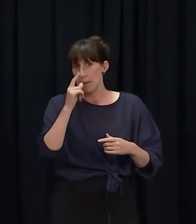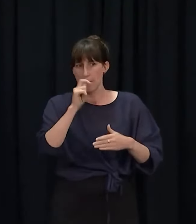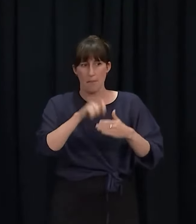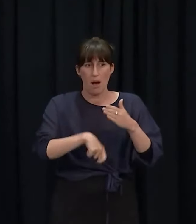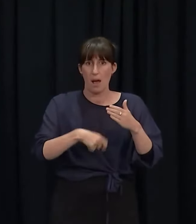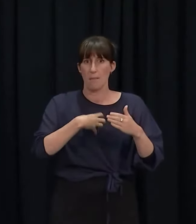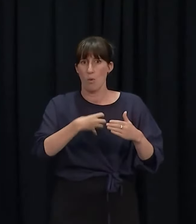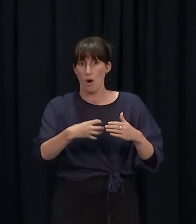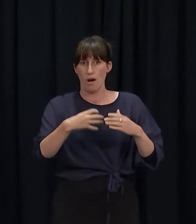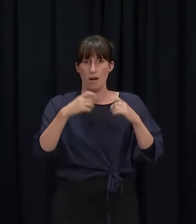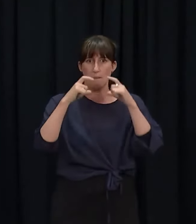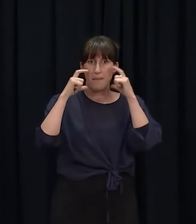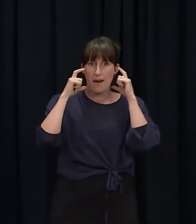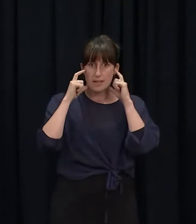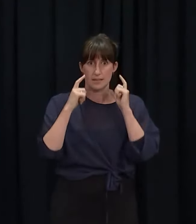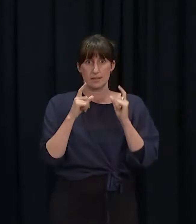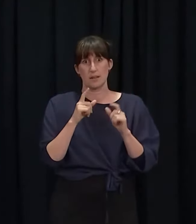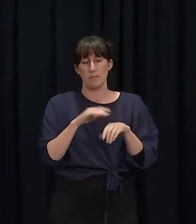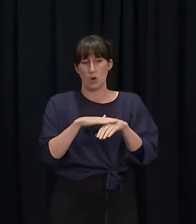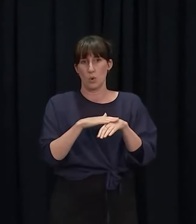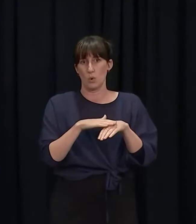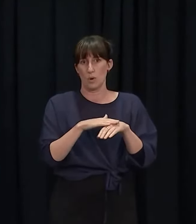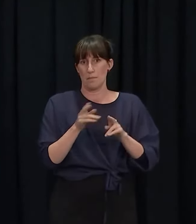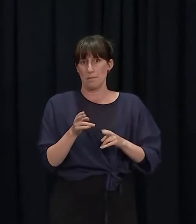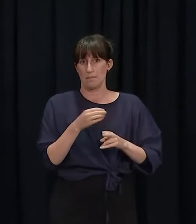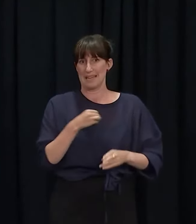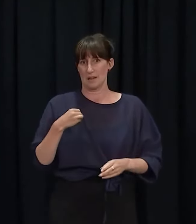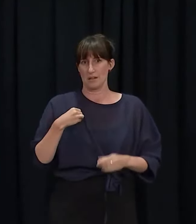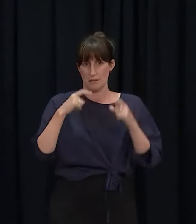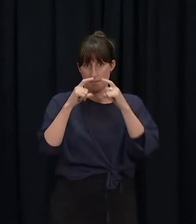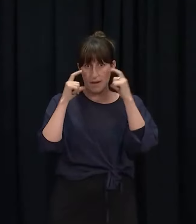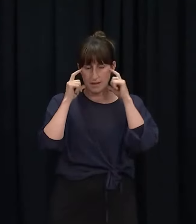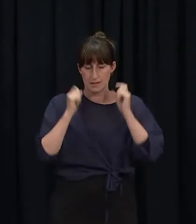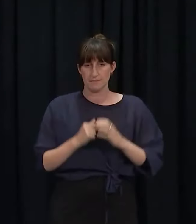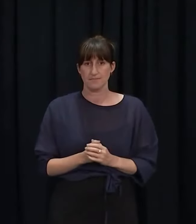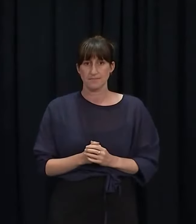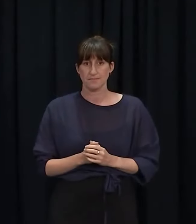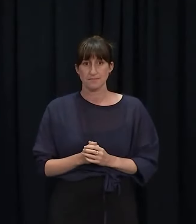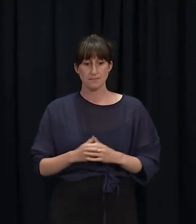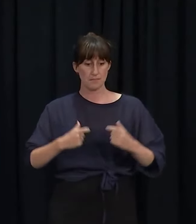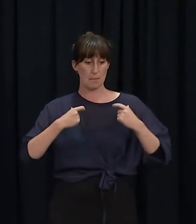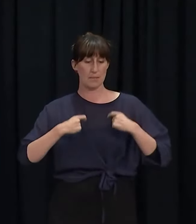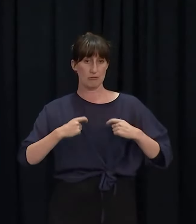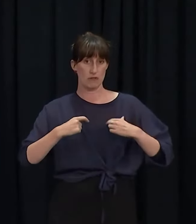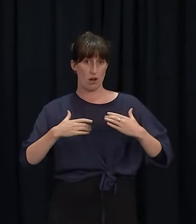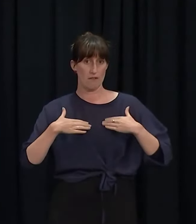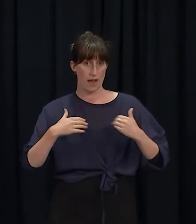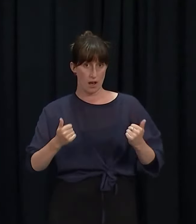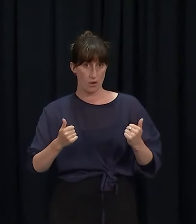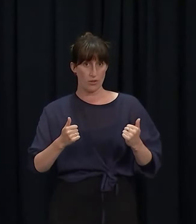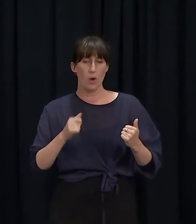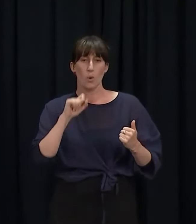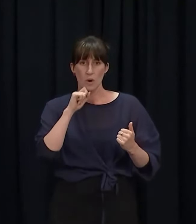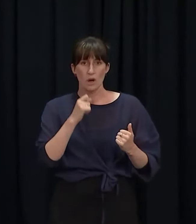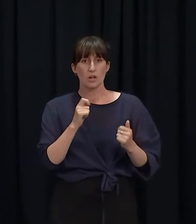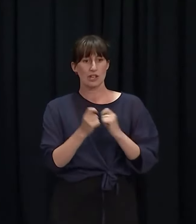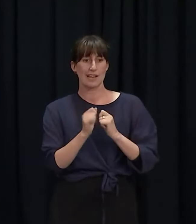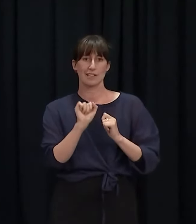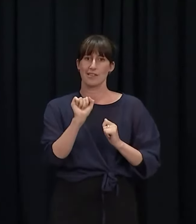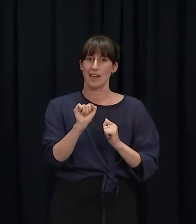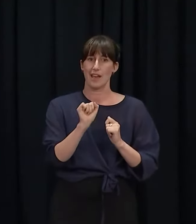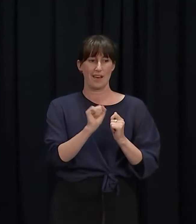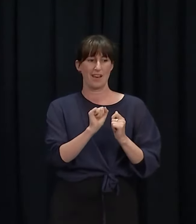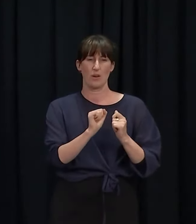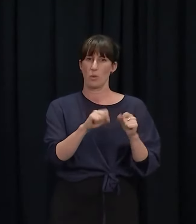medical grade masks. The Ministry of Health will also be updating guidance on masks for the public. How